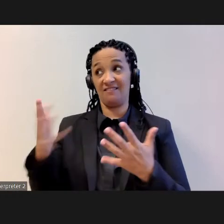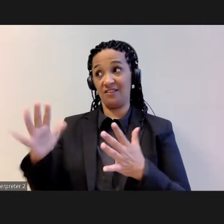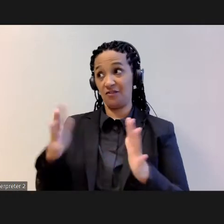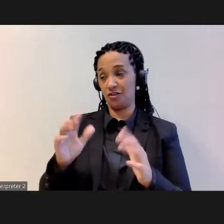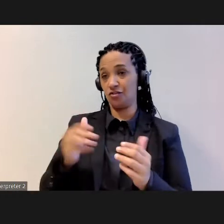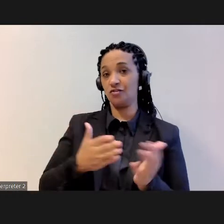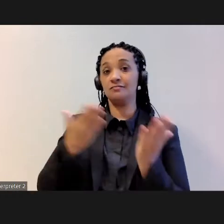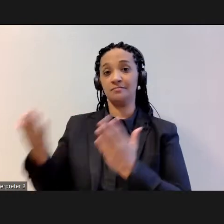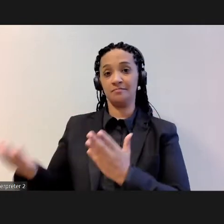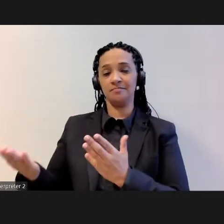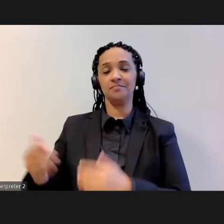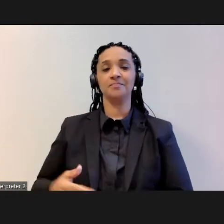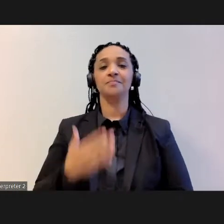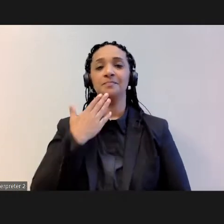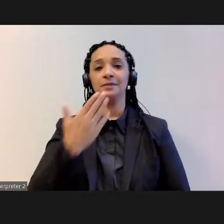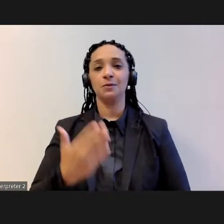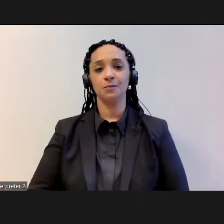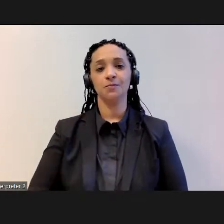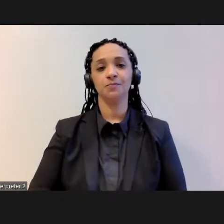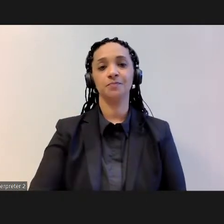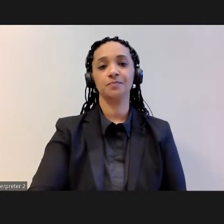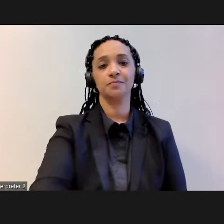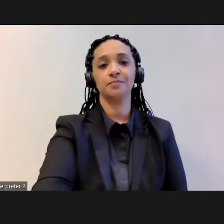to other guests. Thank you.